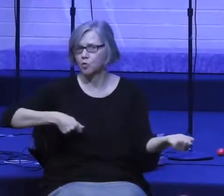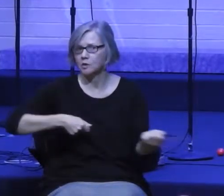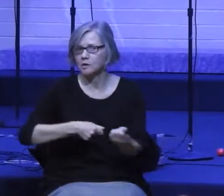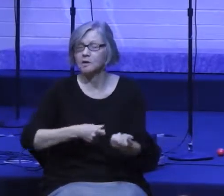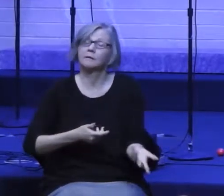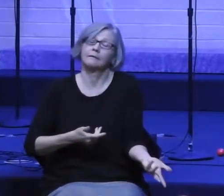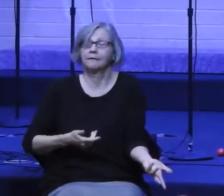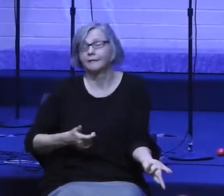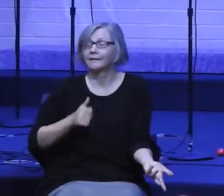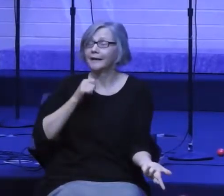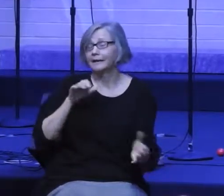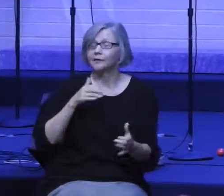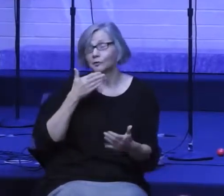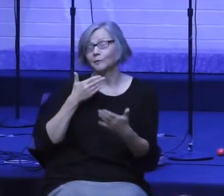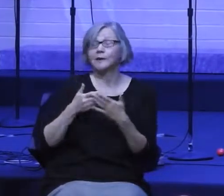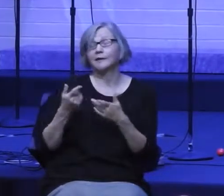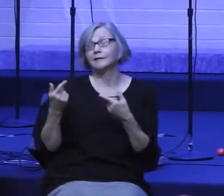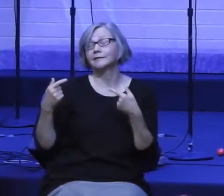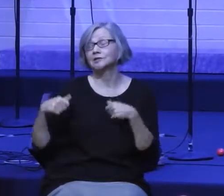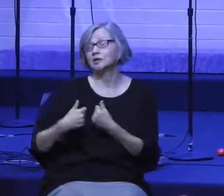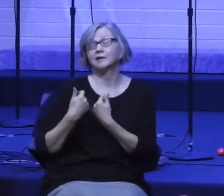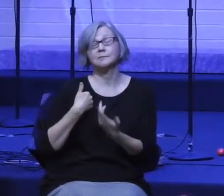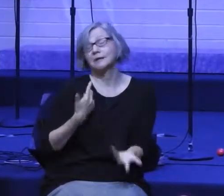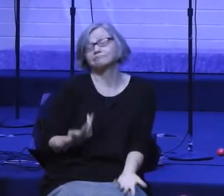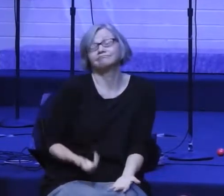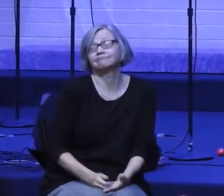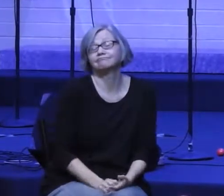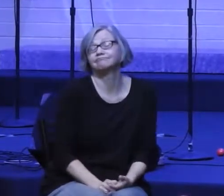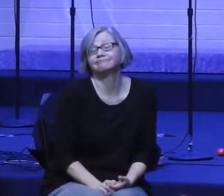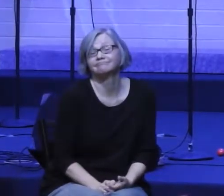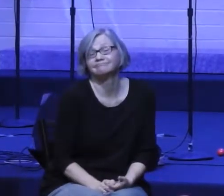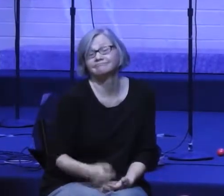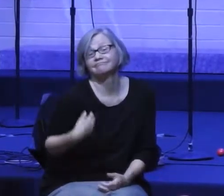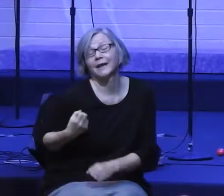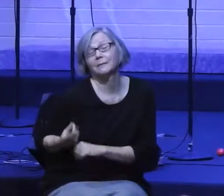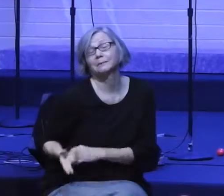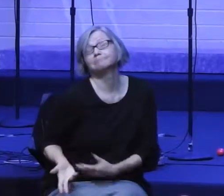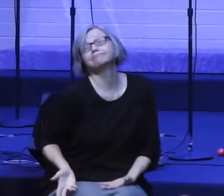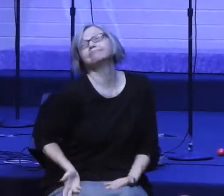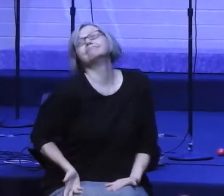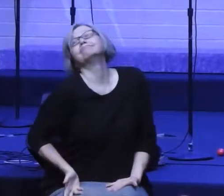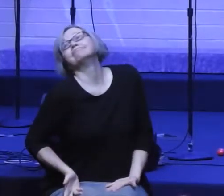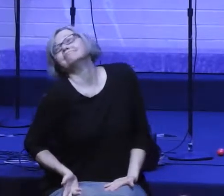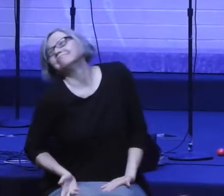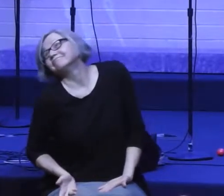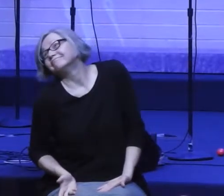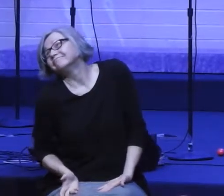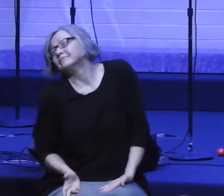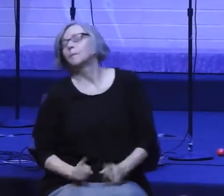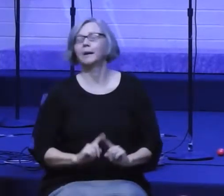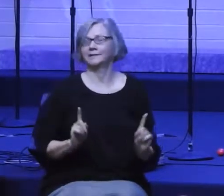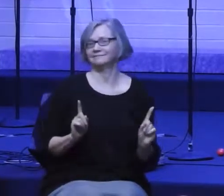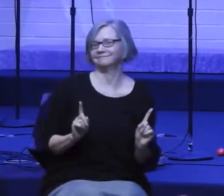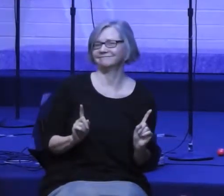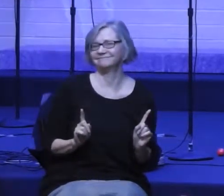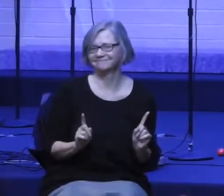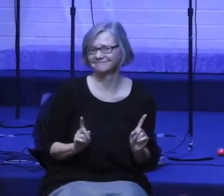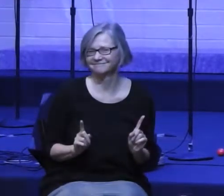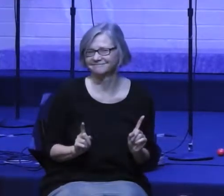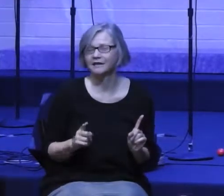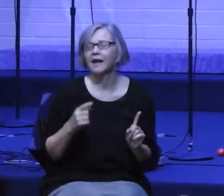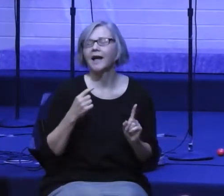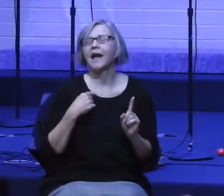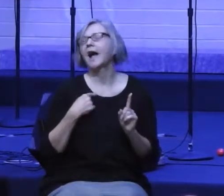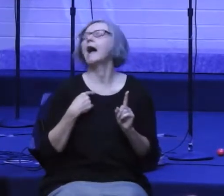Mr. Tanyan. Mr. Tanyan used to say, if I meditate well enough in the mornings, I can beat anyone in